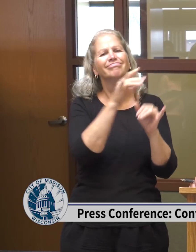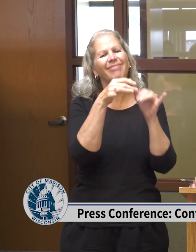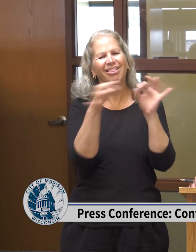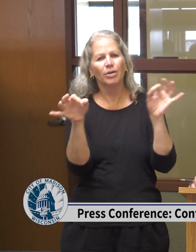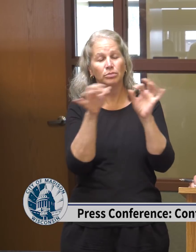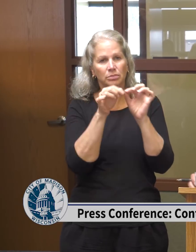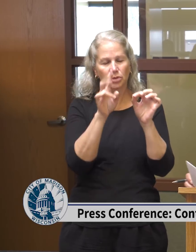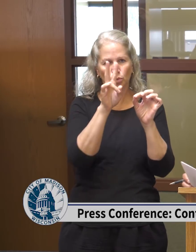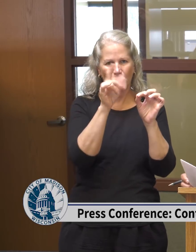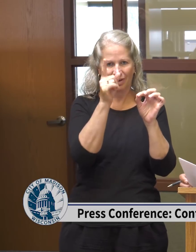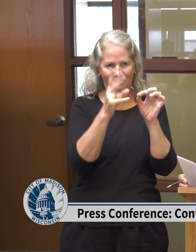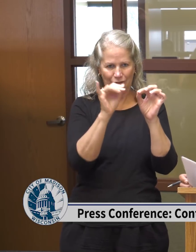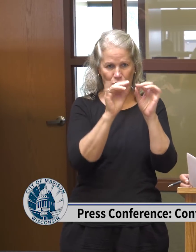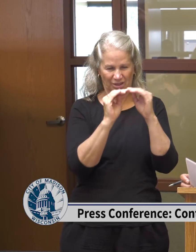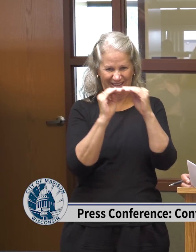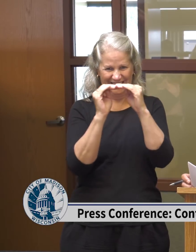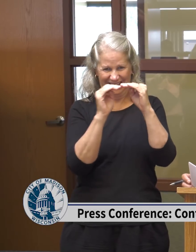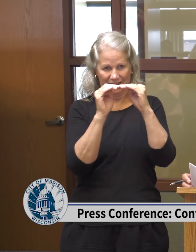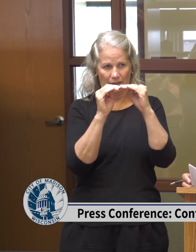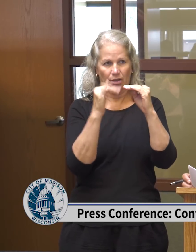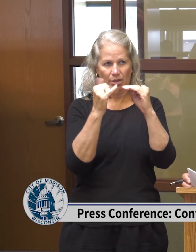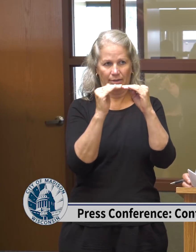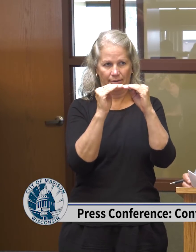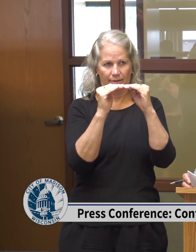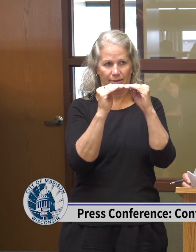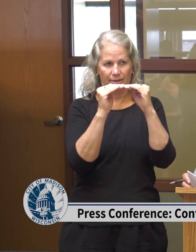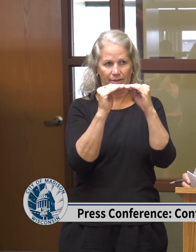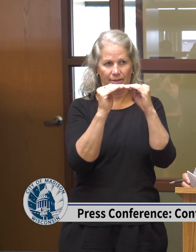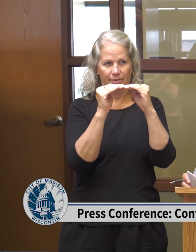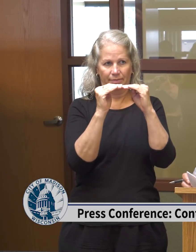last Tuesday and Wednesday.